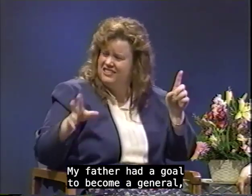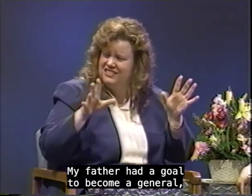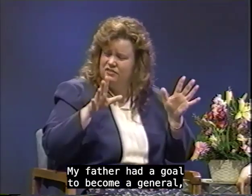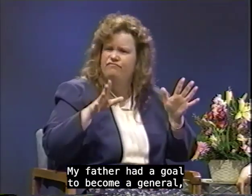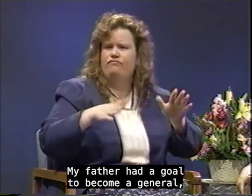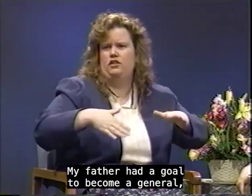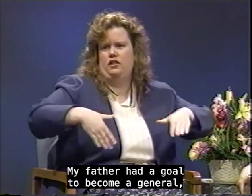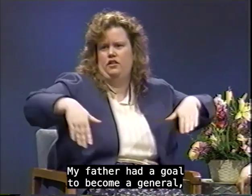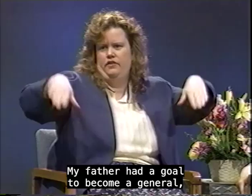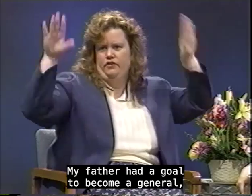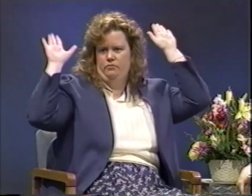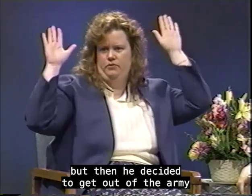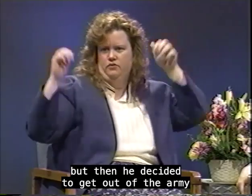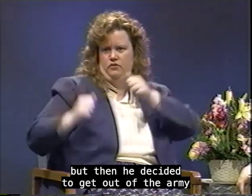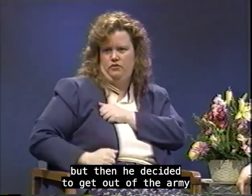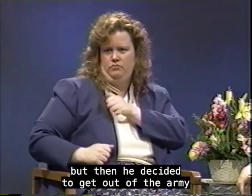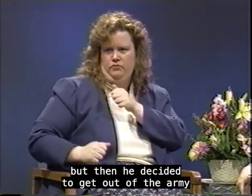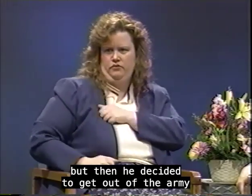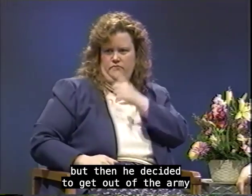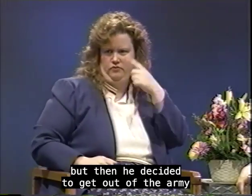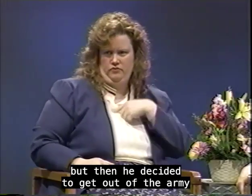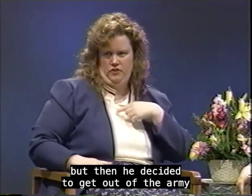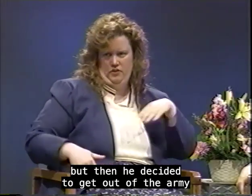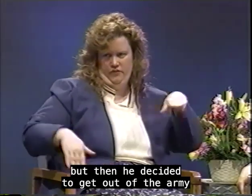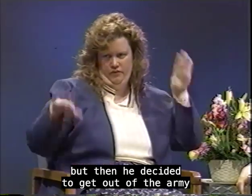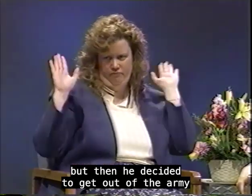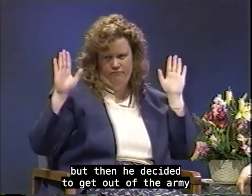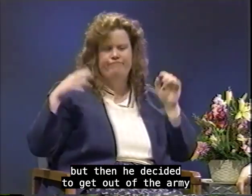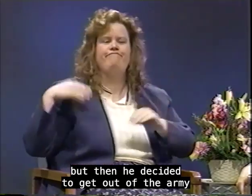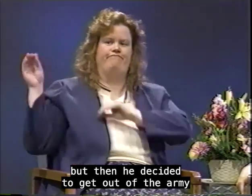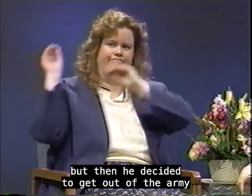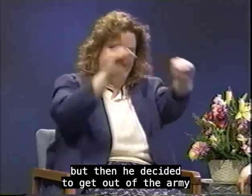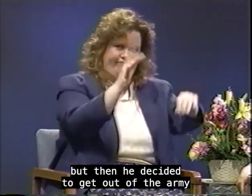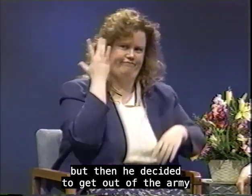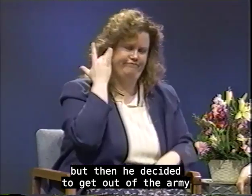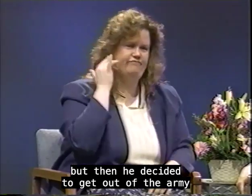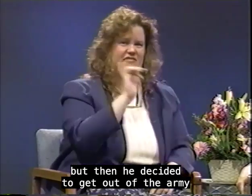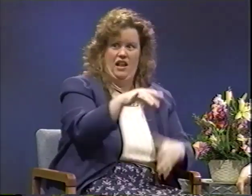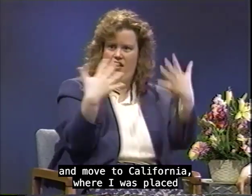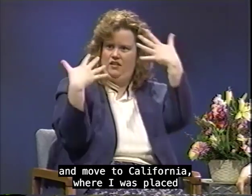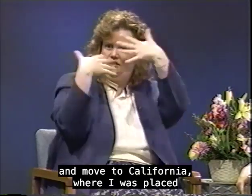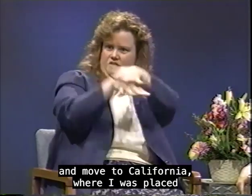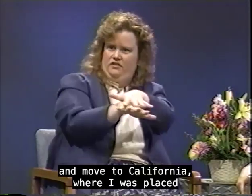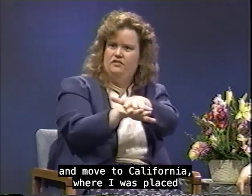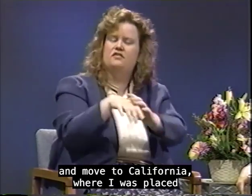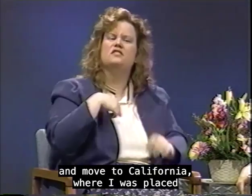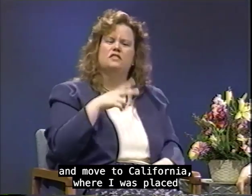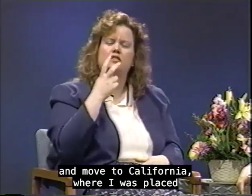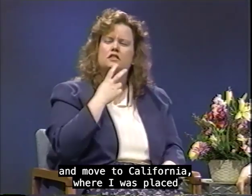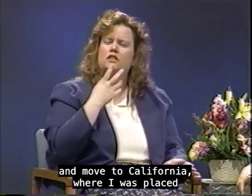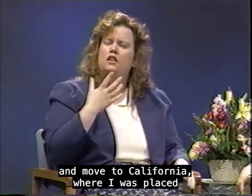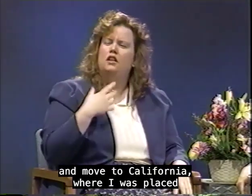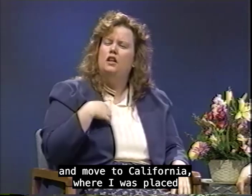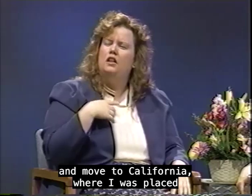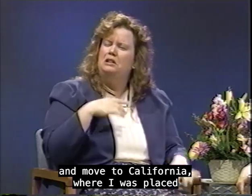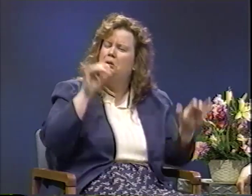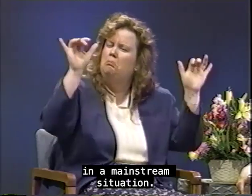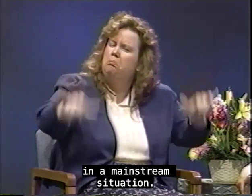become a general, but then he decided to get out of the Army and moved to California, where I was placed in a